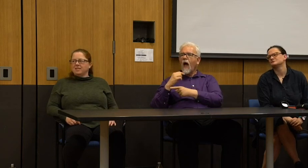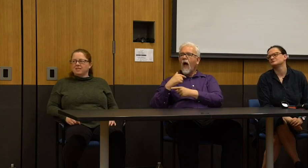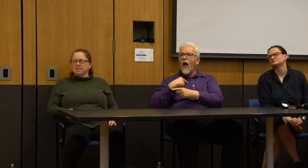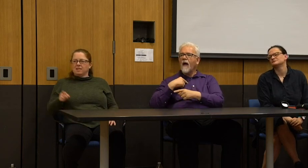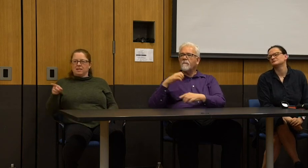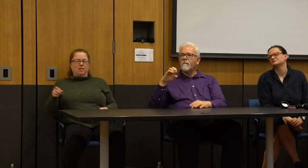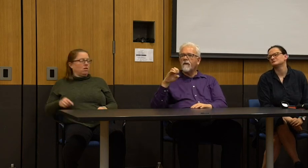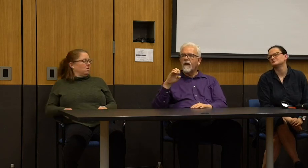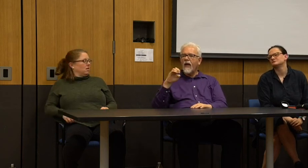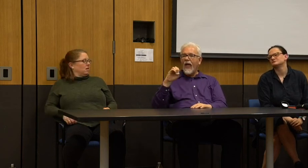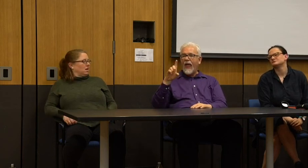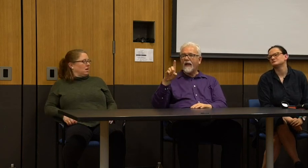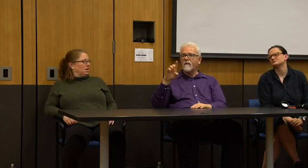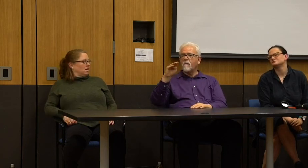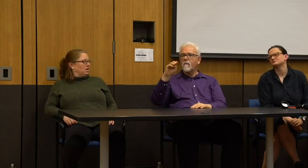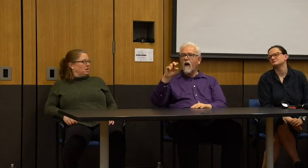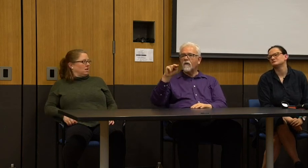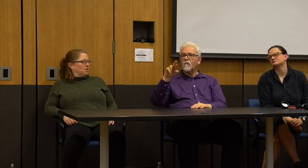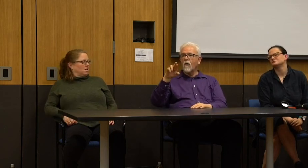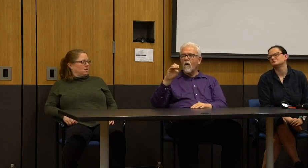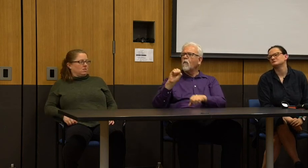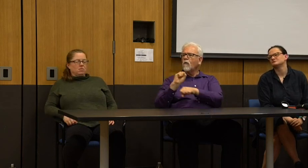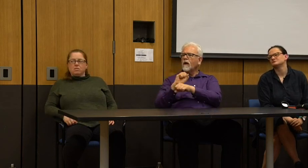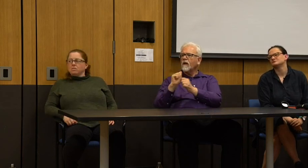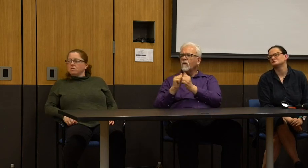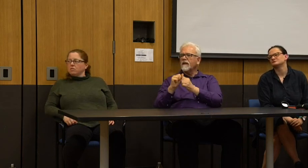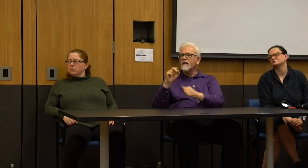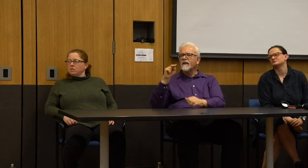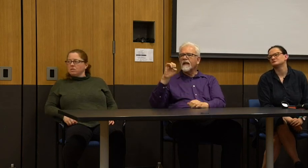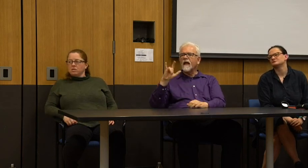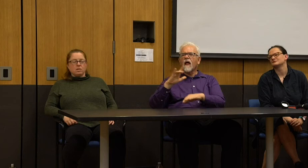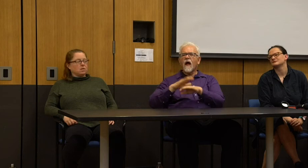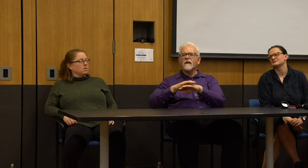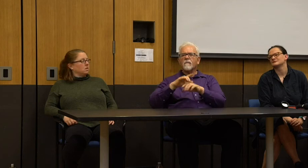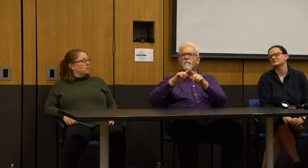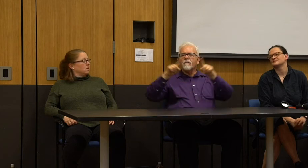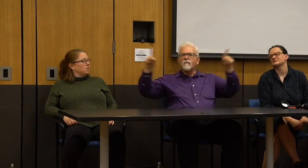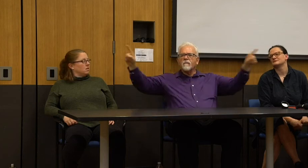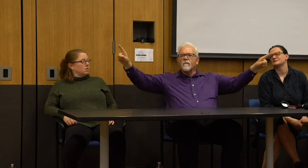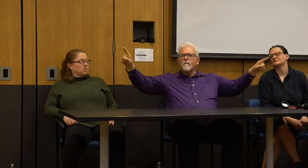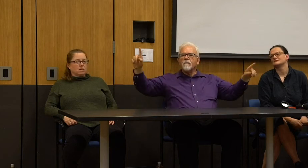Ed Monroe. I'm working with Neil on a mural.